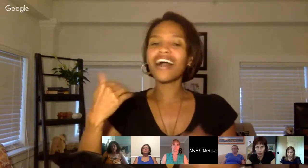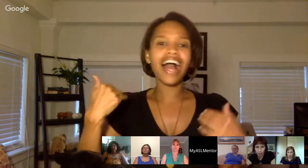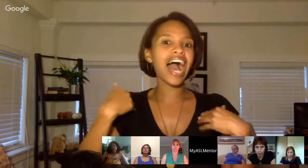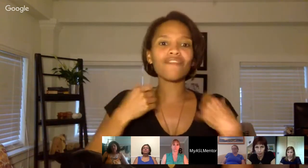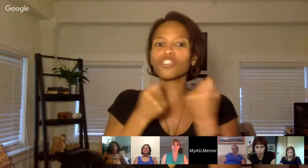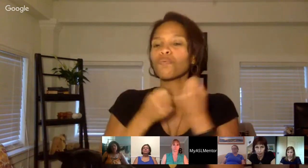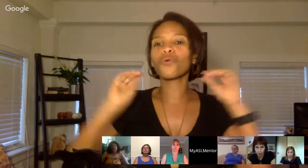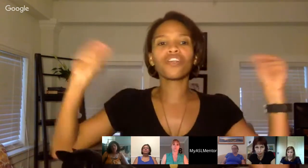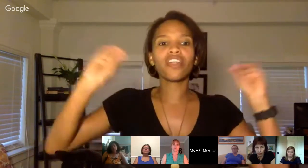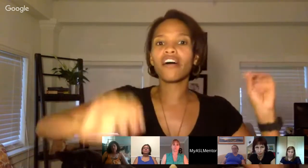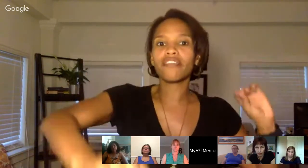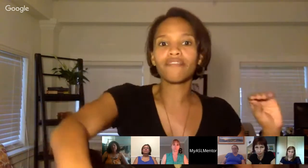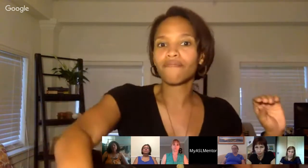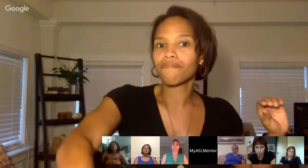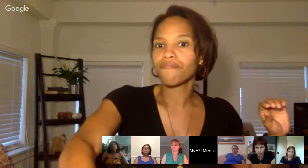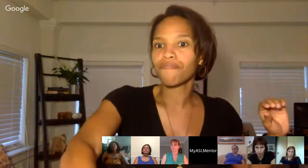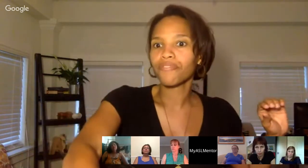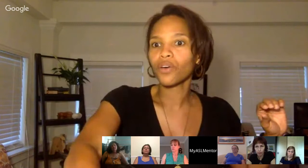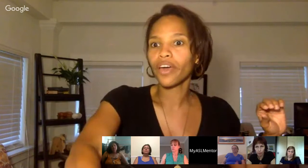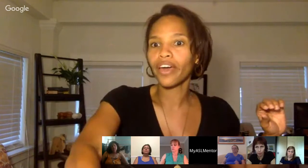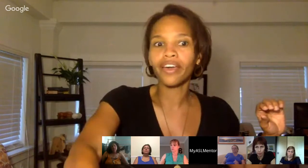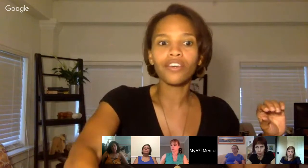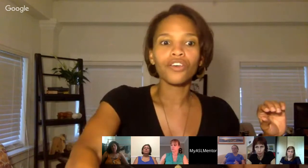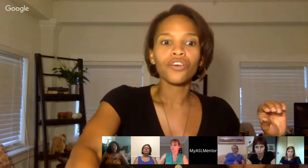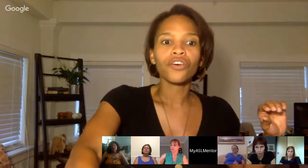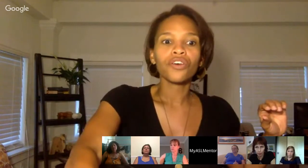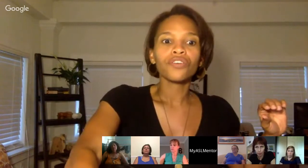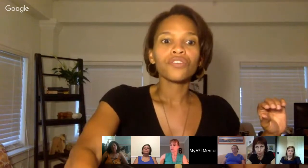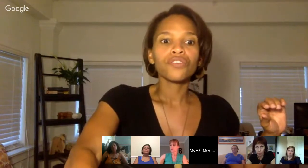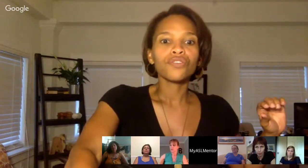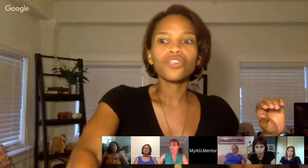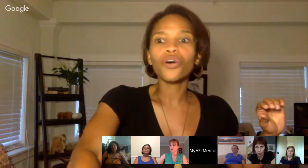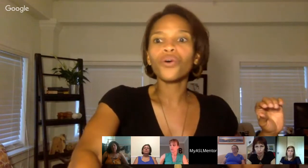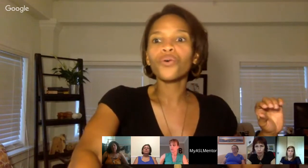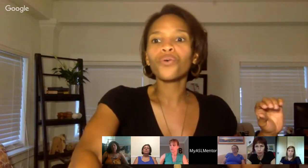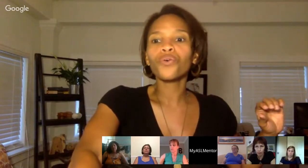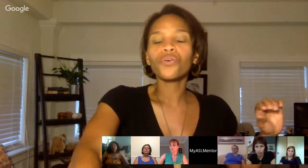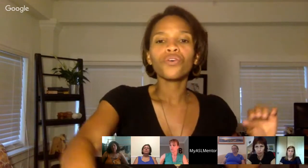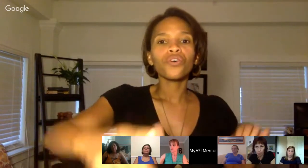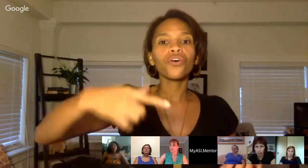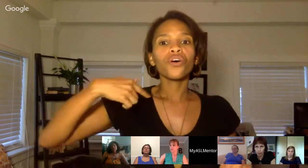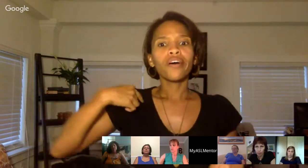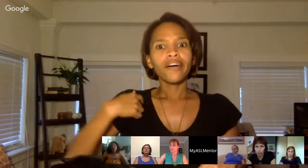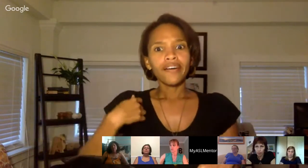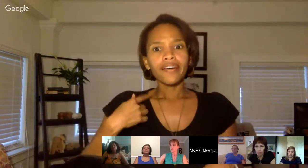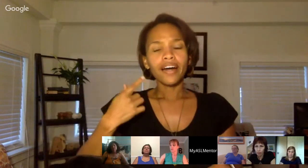me not have support, none, okay? So,